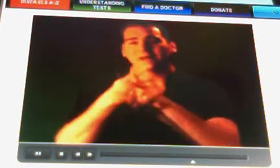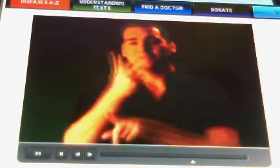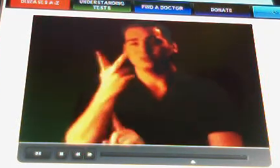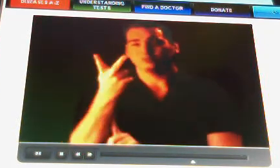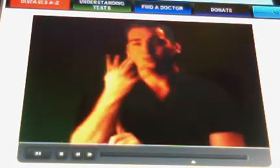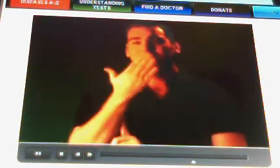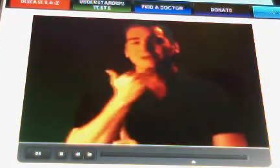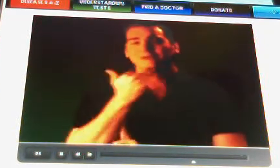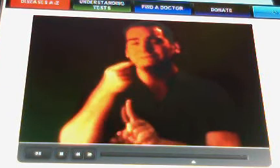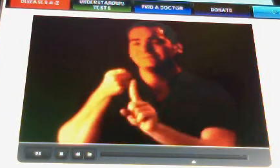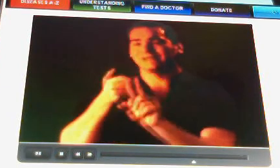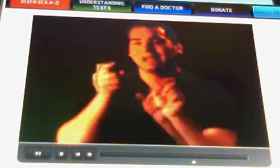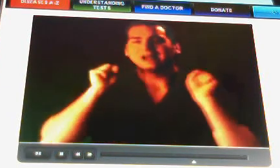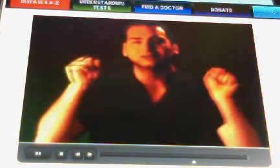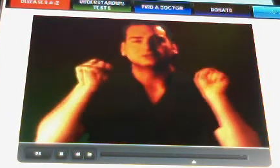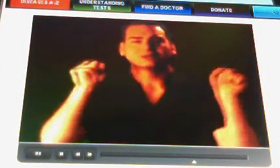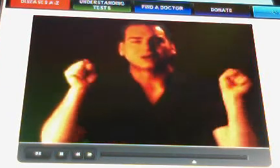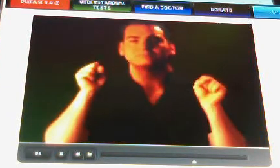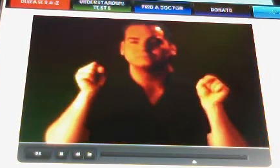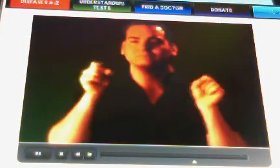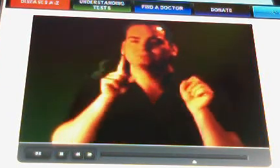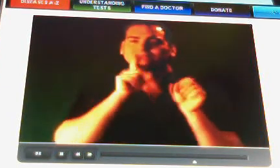exercise.